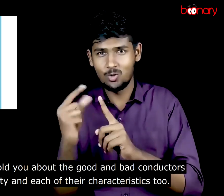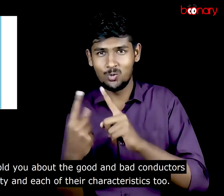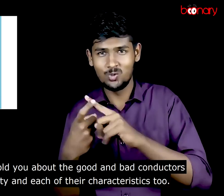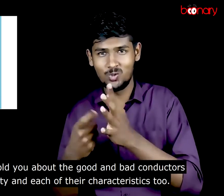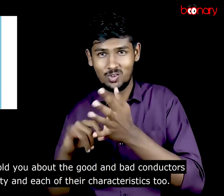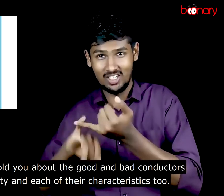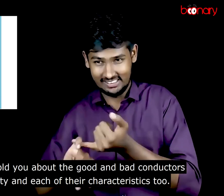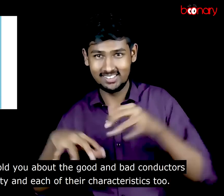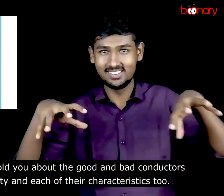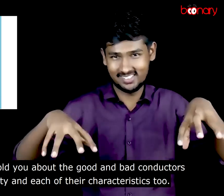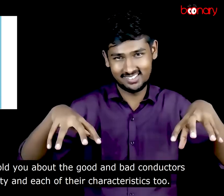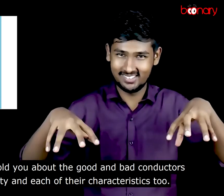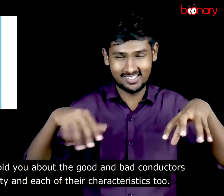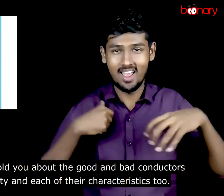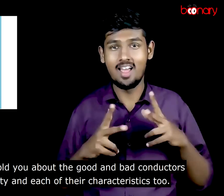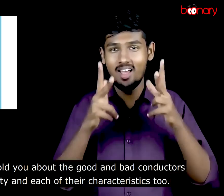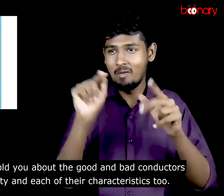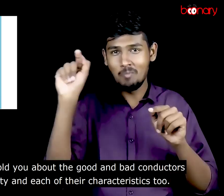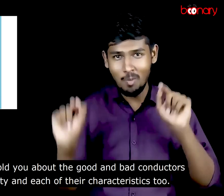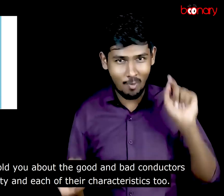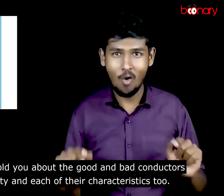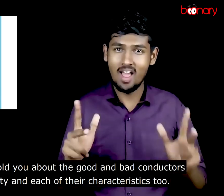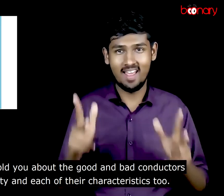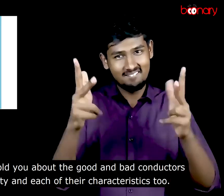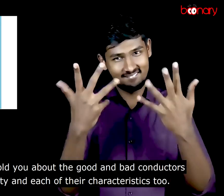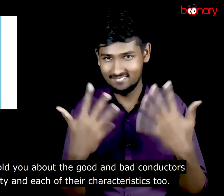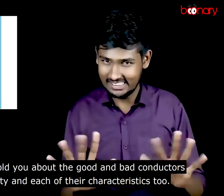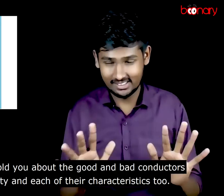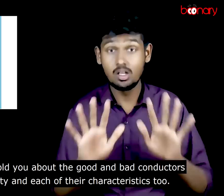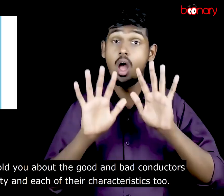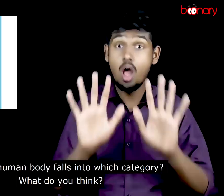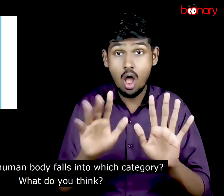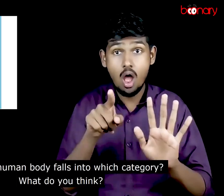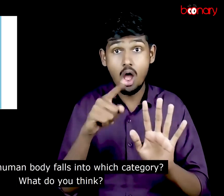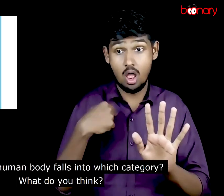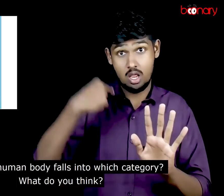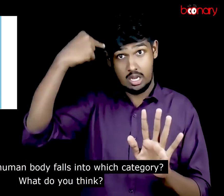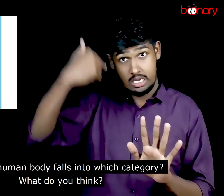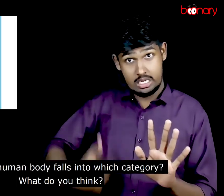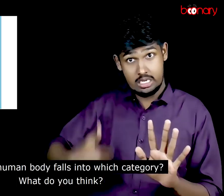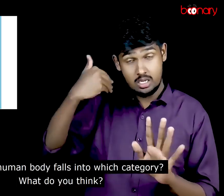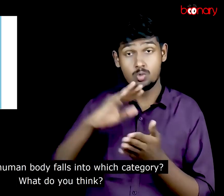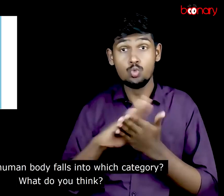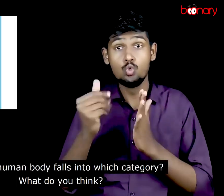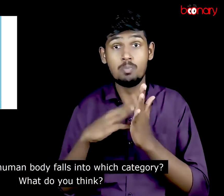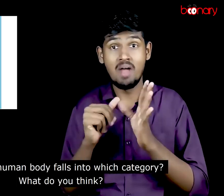electricity and each of their characteristics too. Now, our human